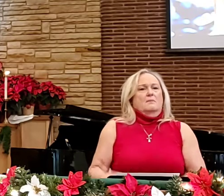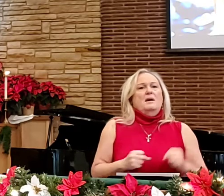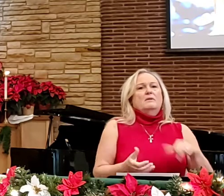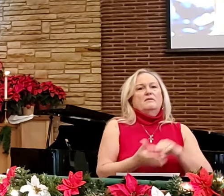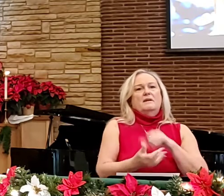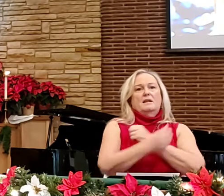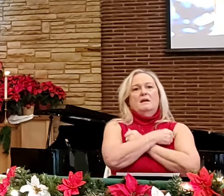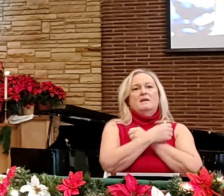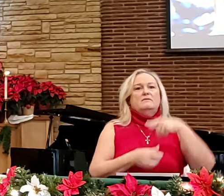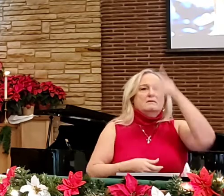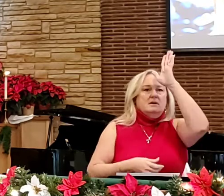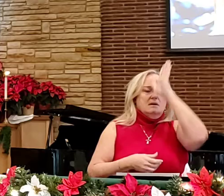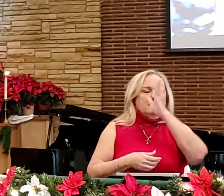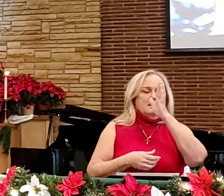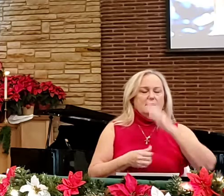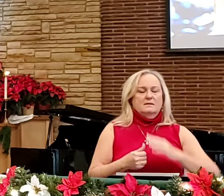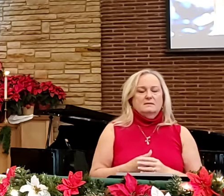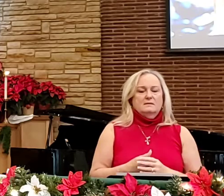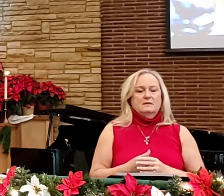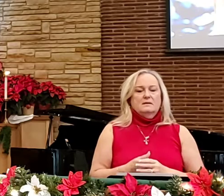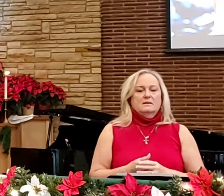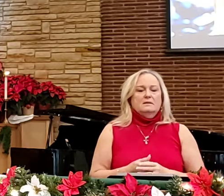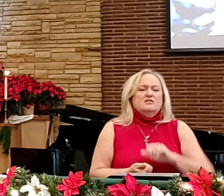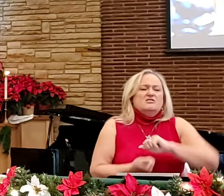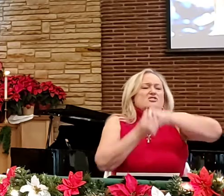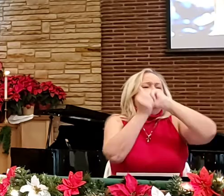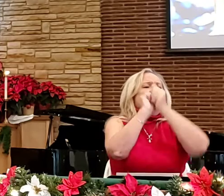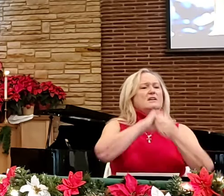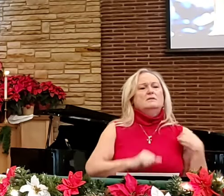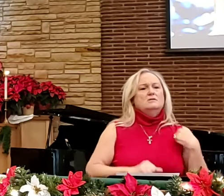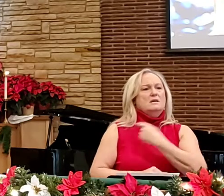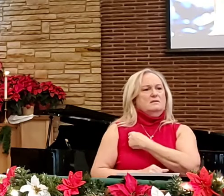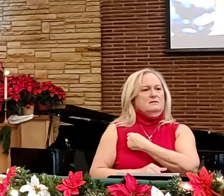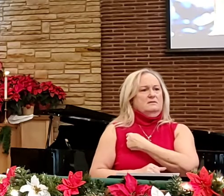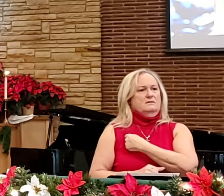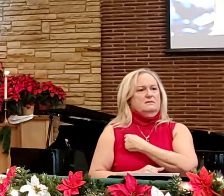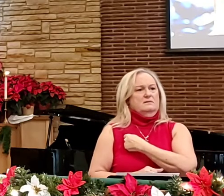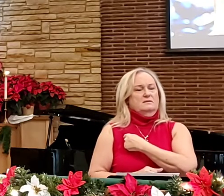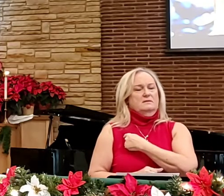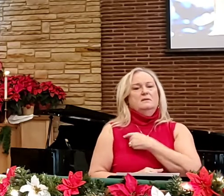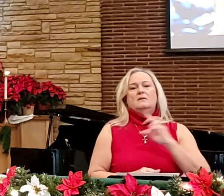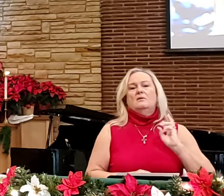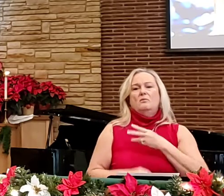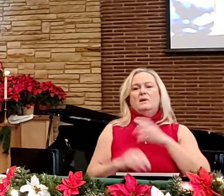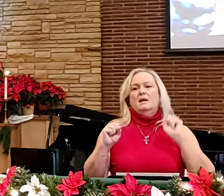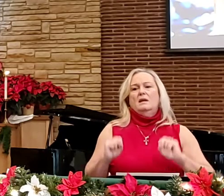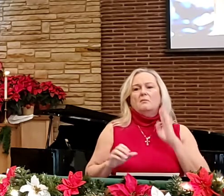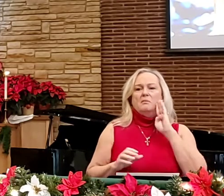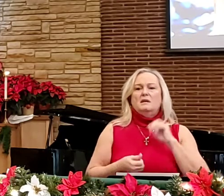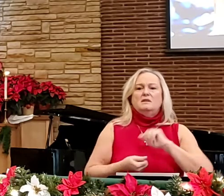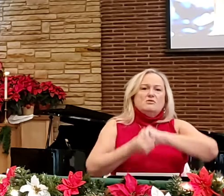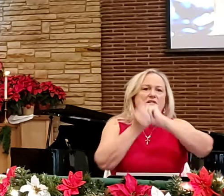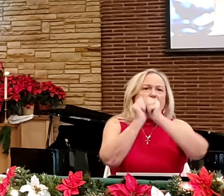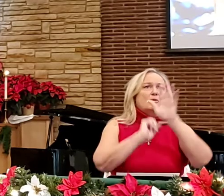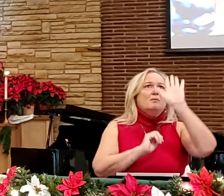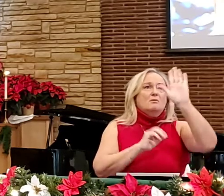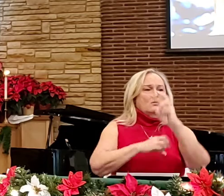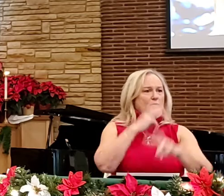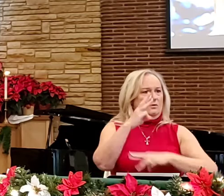that love of God would transform us, that we might transform your